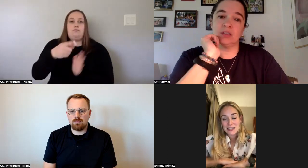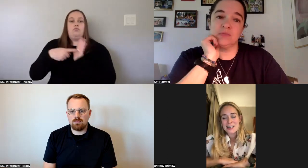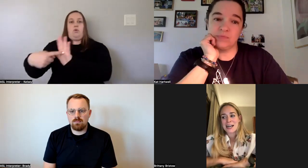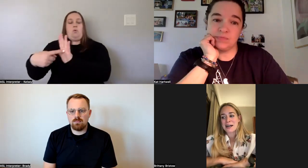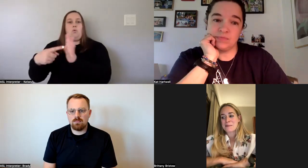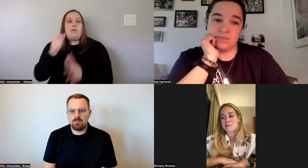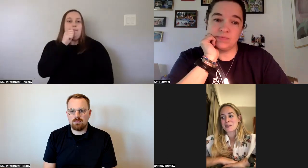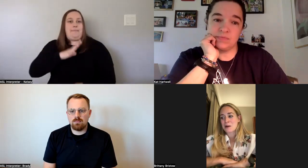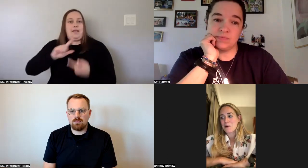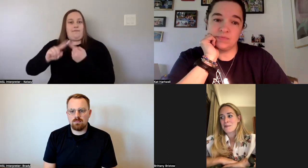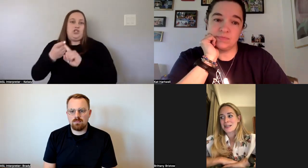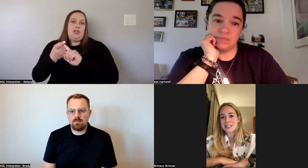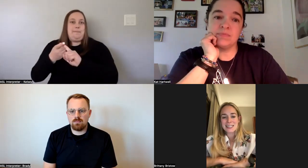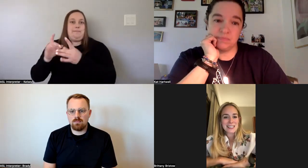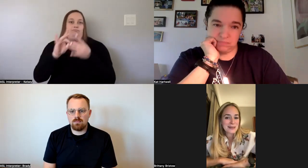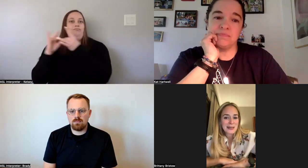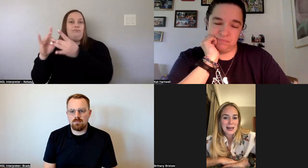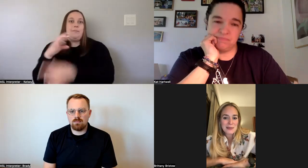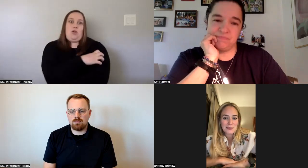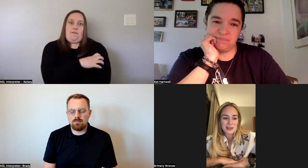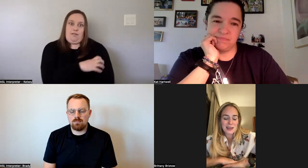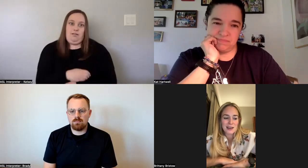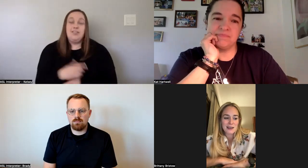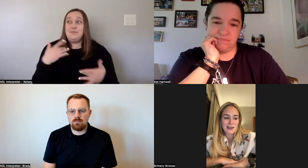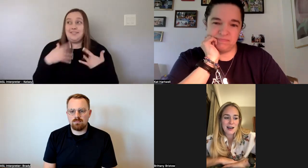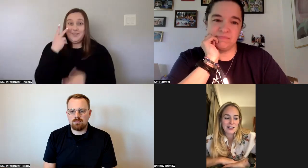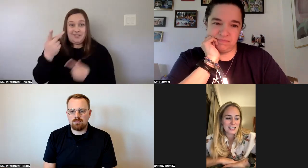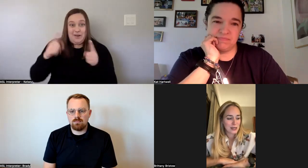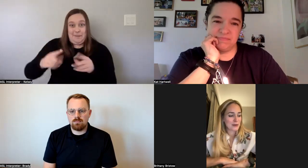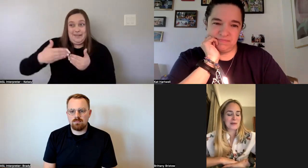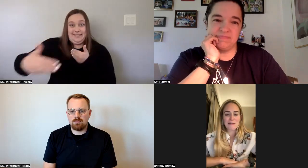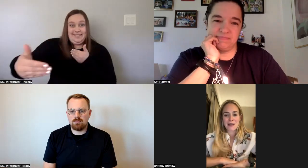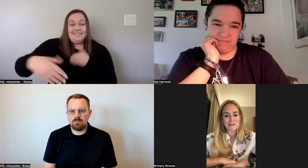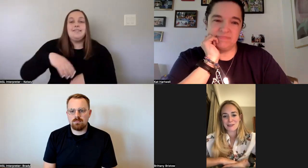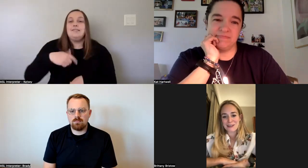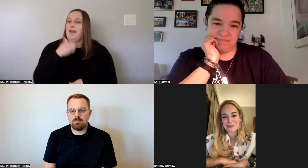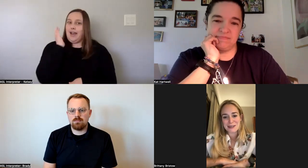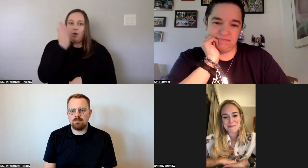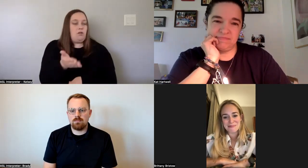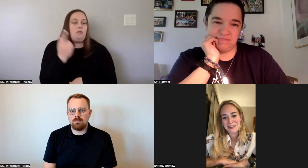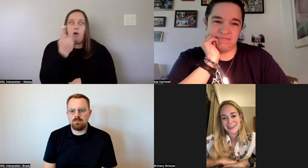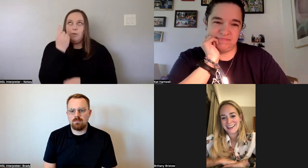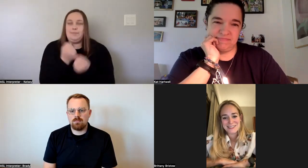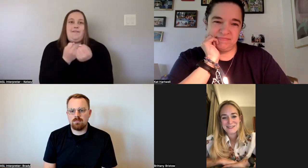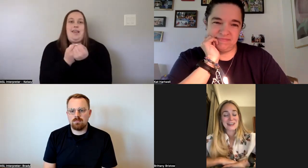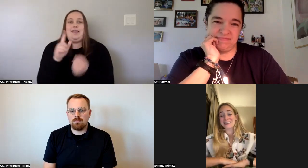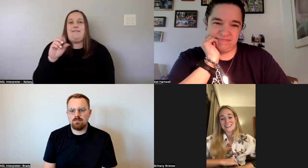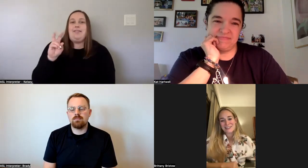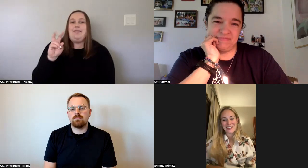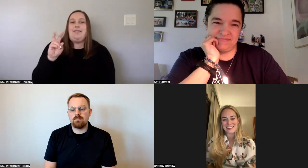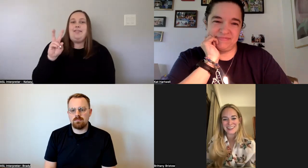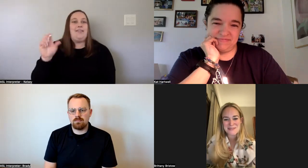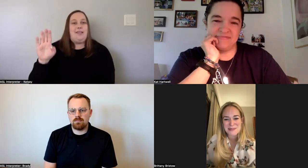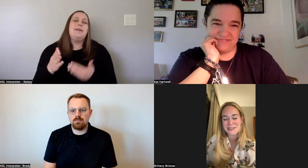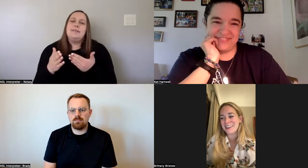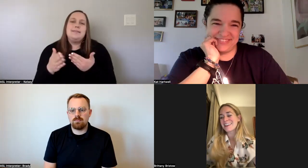friendship. So I'm excited to see what happens with it, and I'll continue to be a fan of the Love Club, regardless of